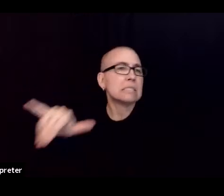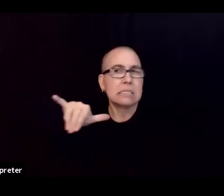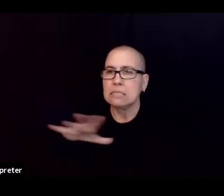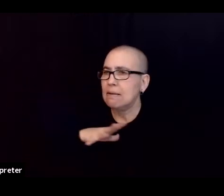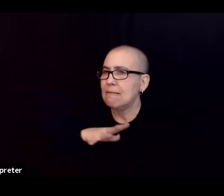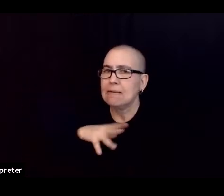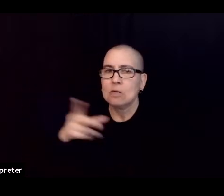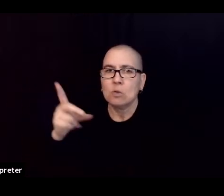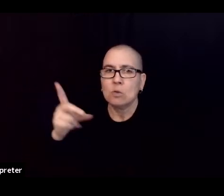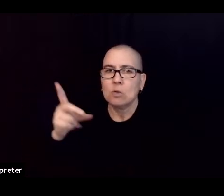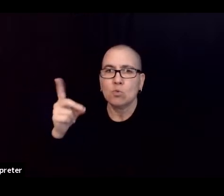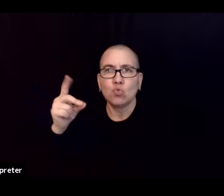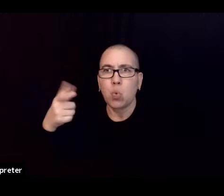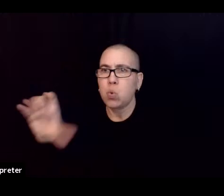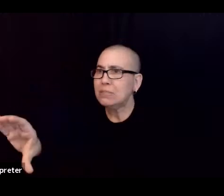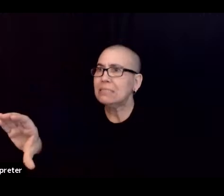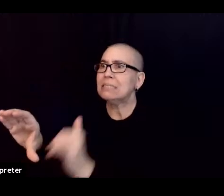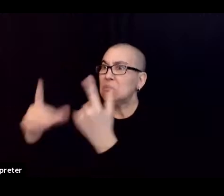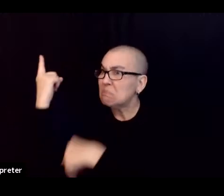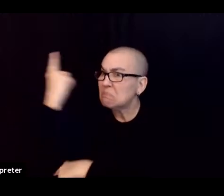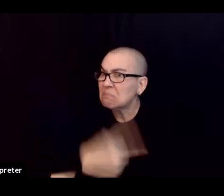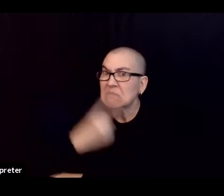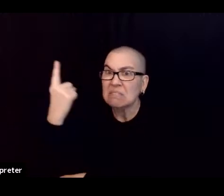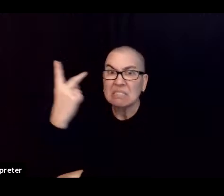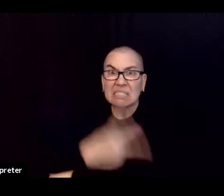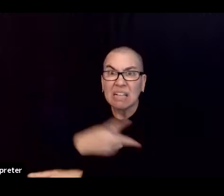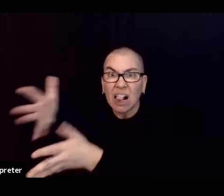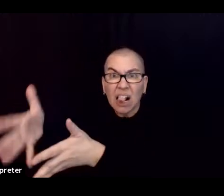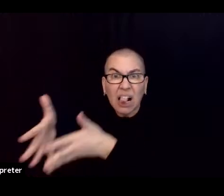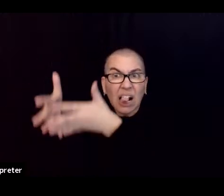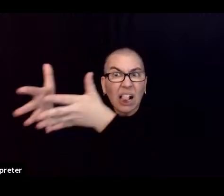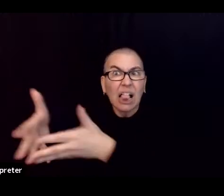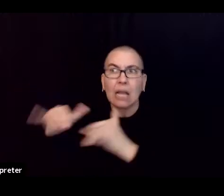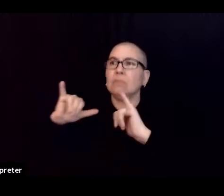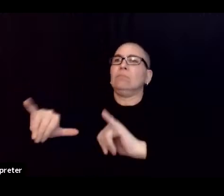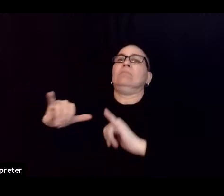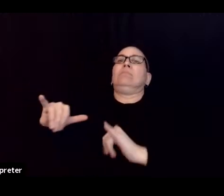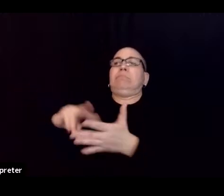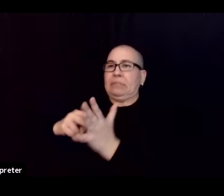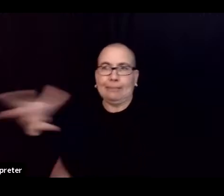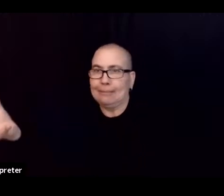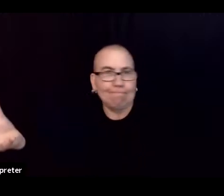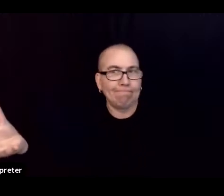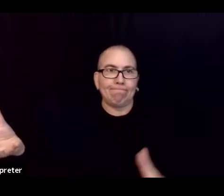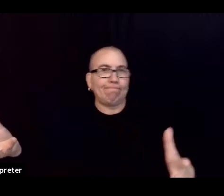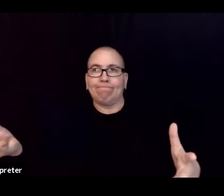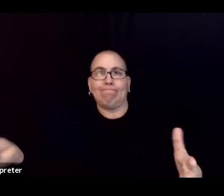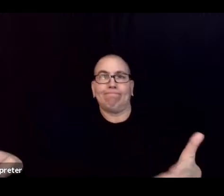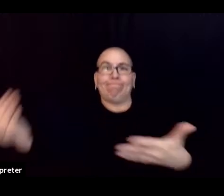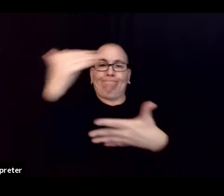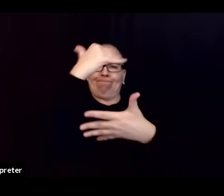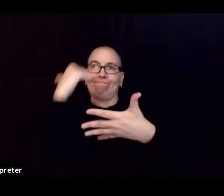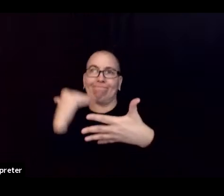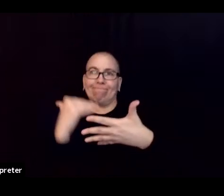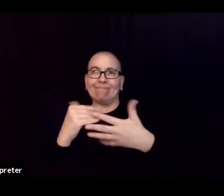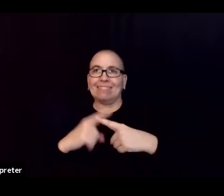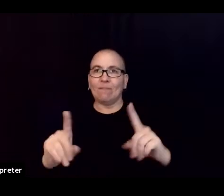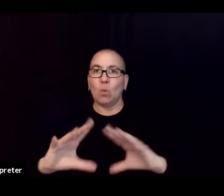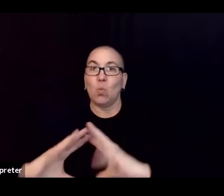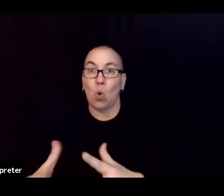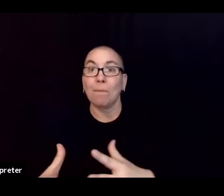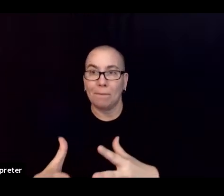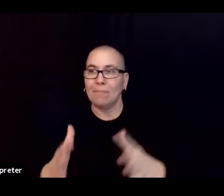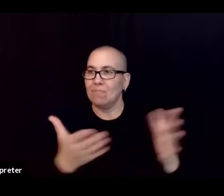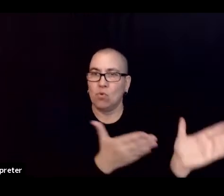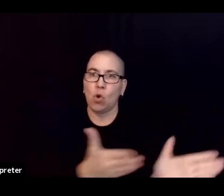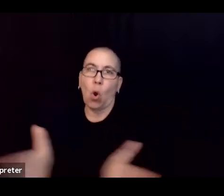would be a good thing to open up more flexibility so that pharmacies and other providers would be able to serve those folks next in line, so